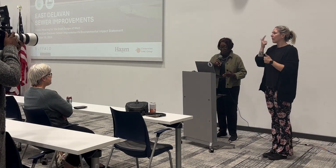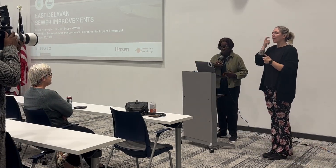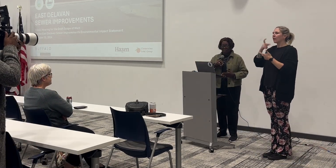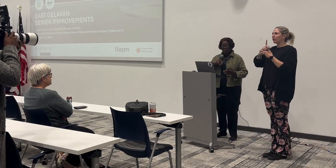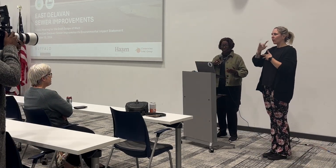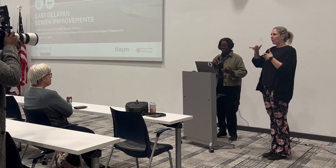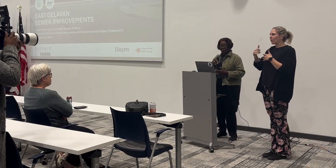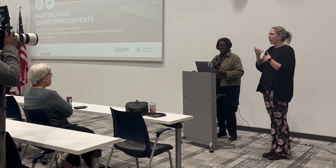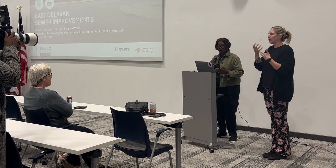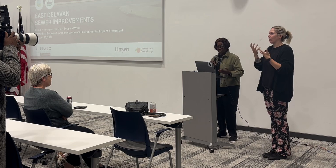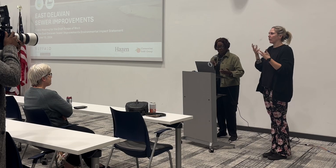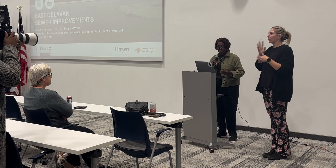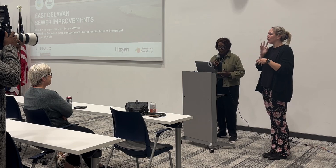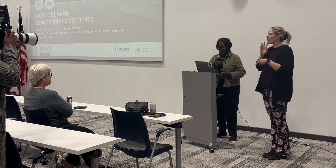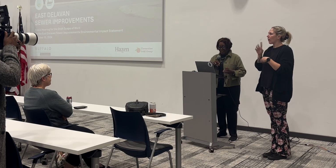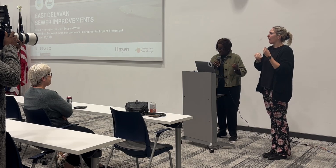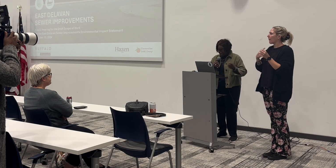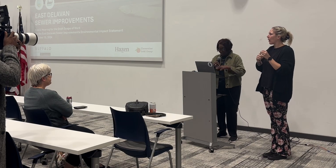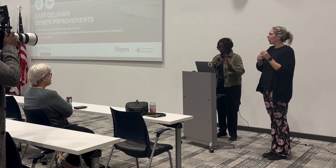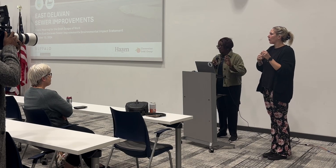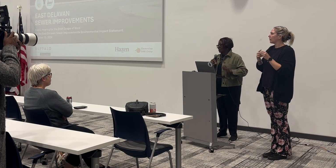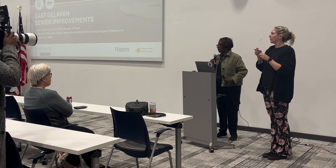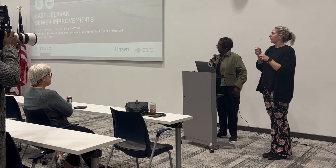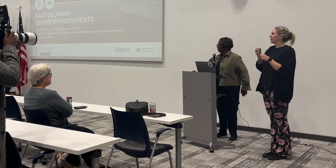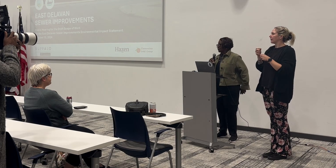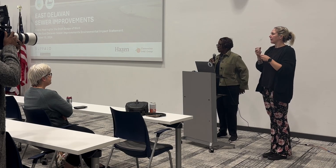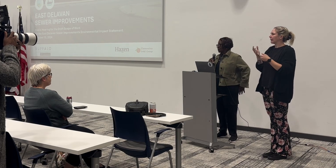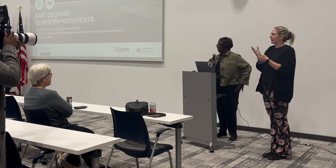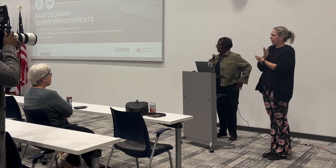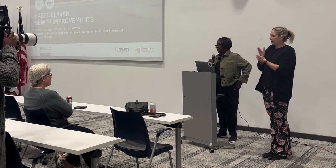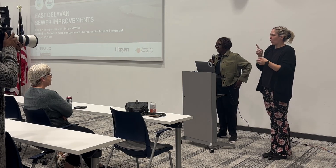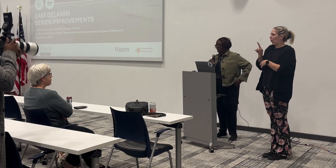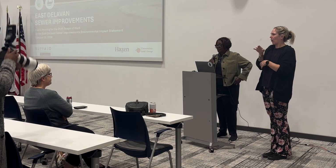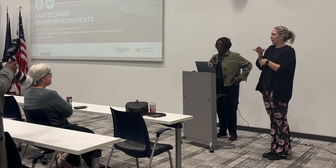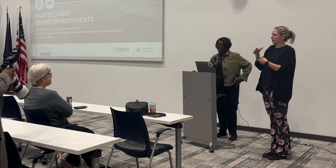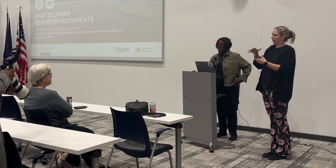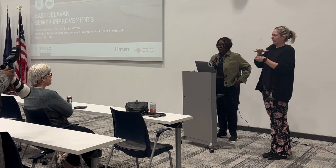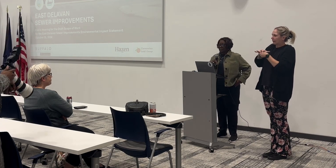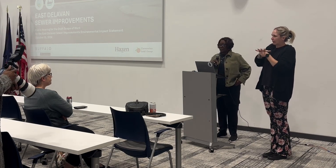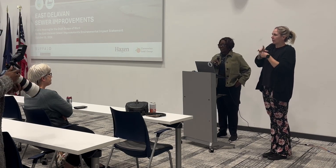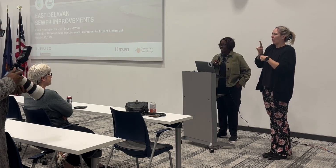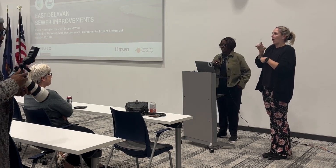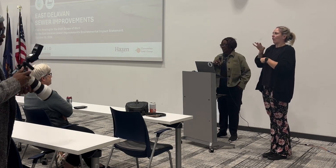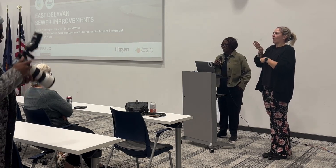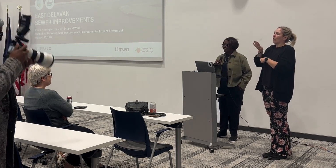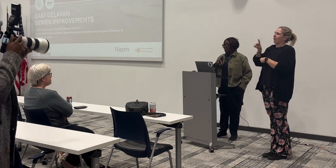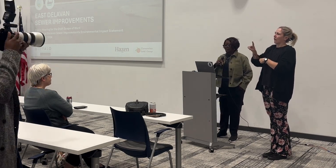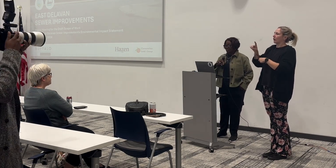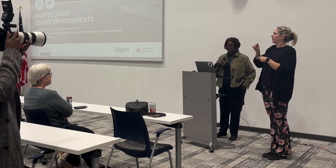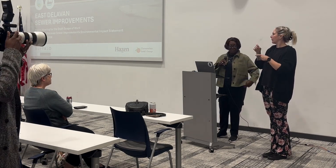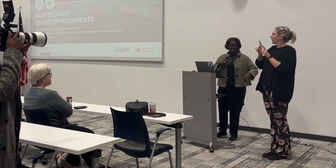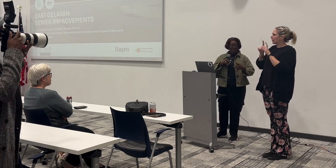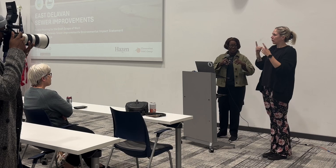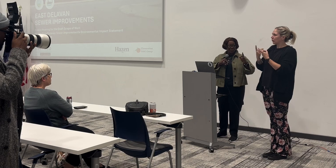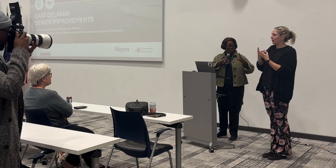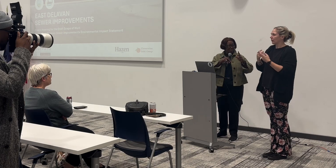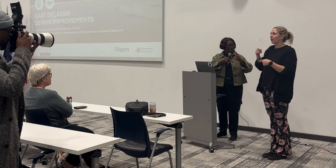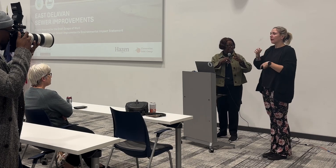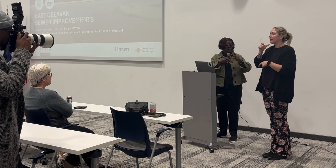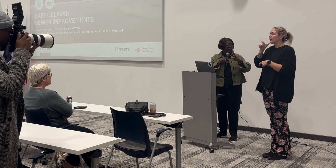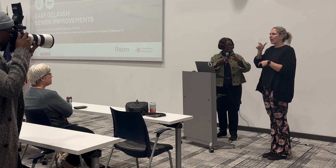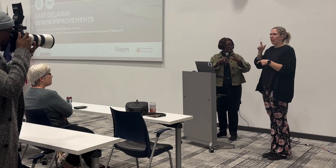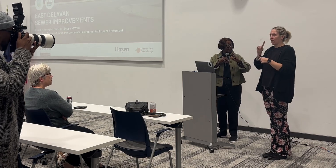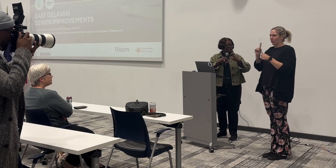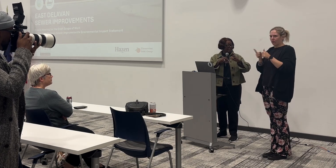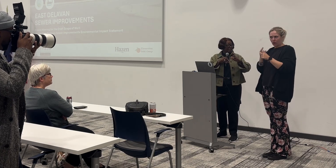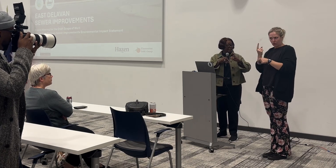project that you're getting ready to talk about and work on is all within the 141st Assembly District. And as you can, this is not the first hearing,